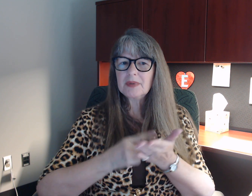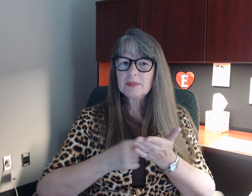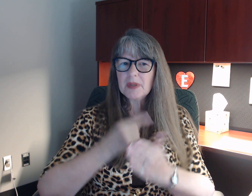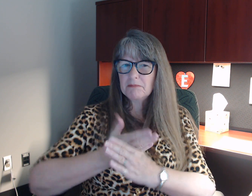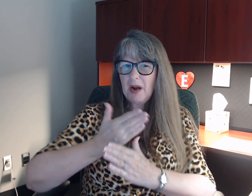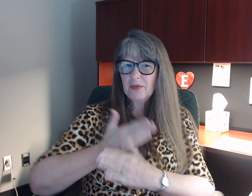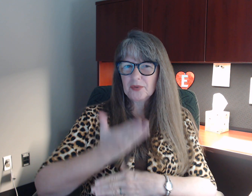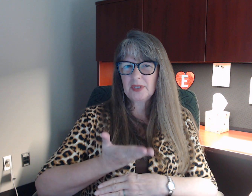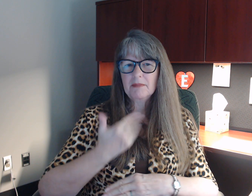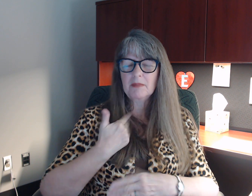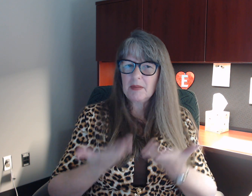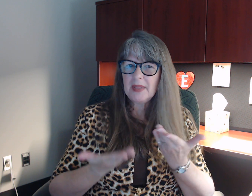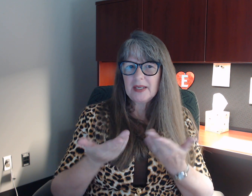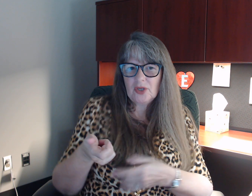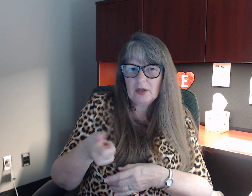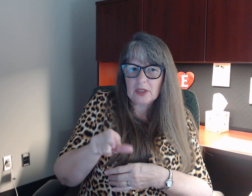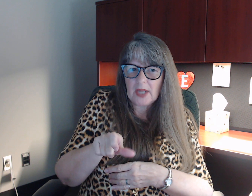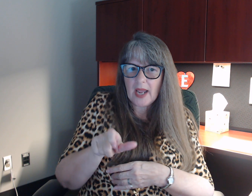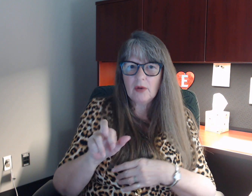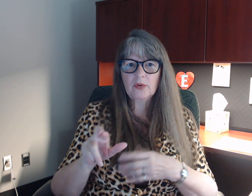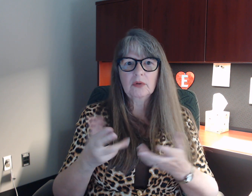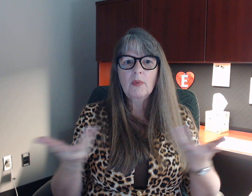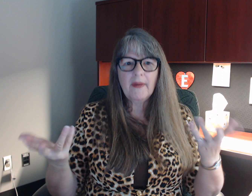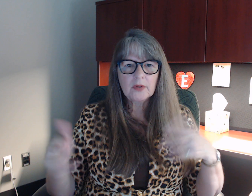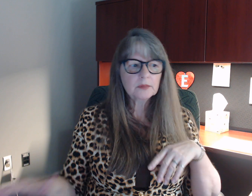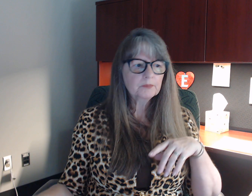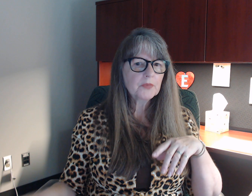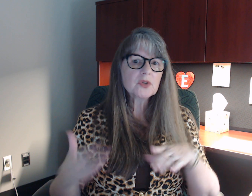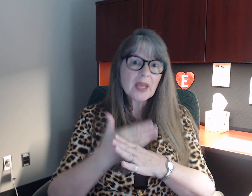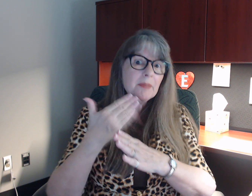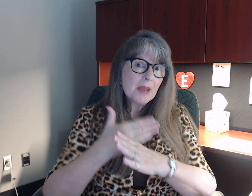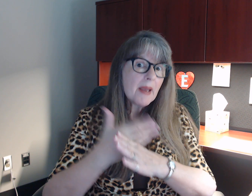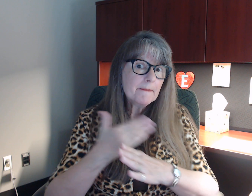it bothers them. Maybe they could tone it down or whatever. So that can be a pet peeve.